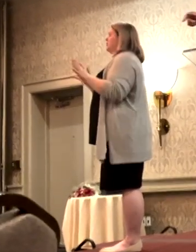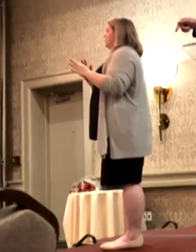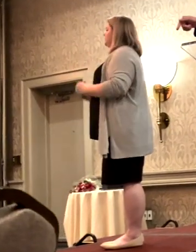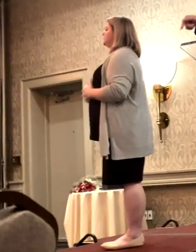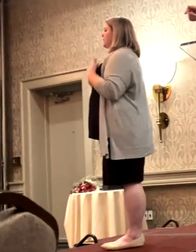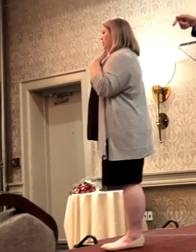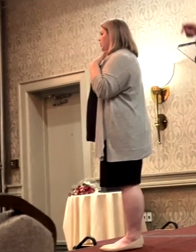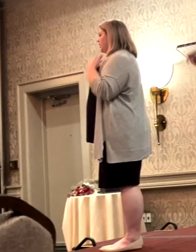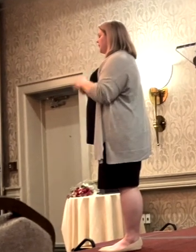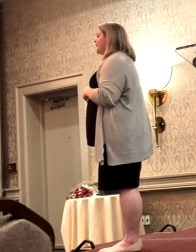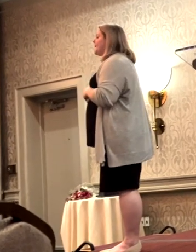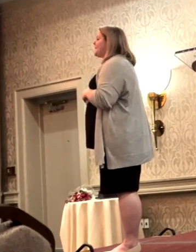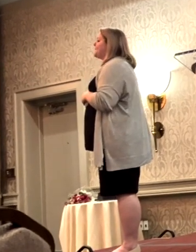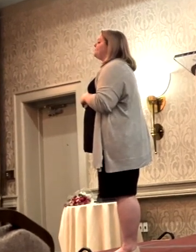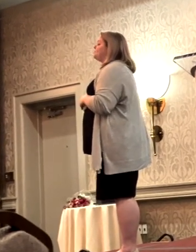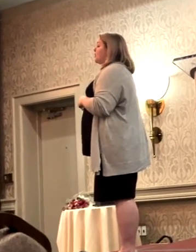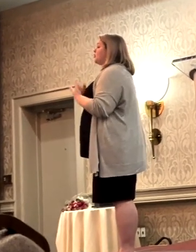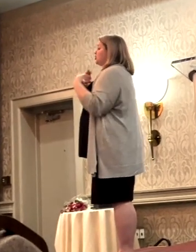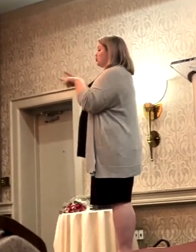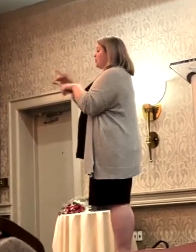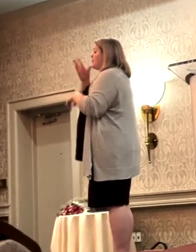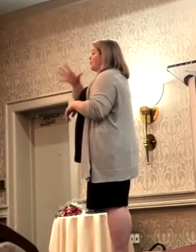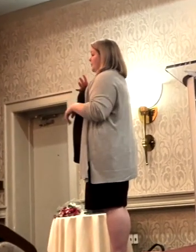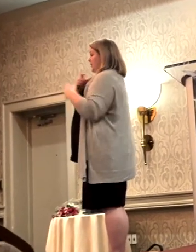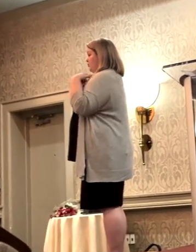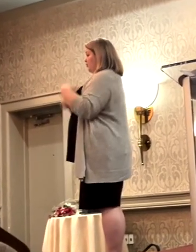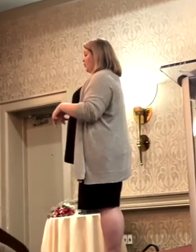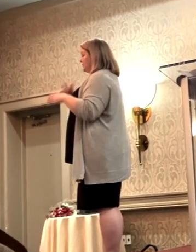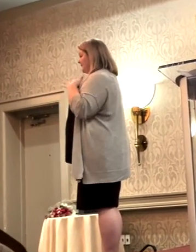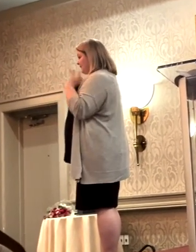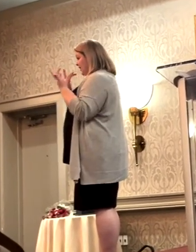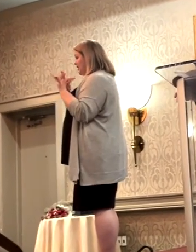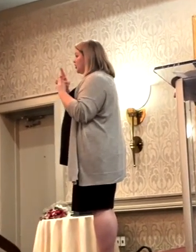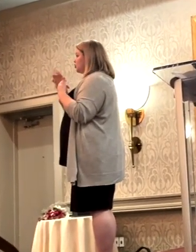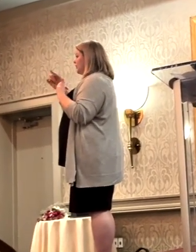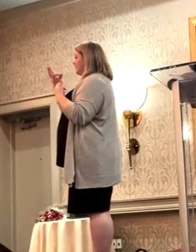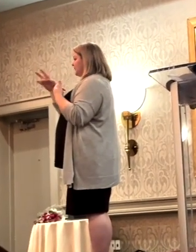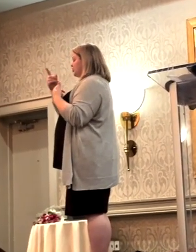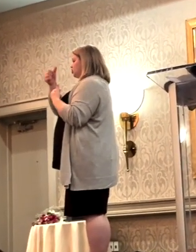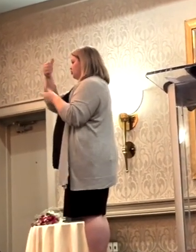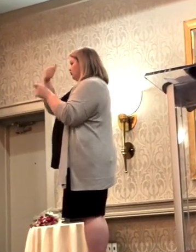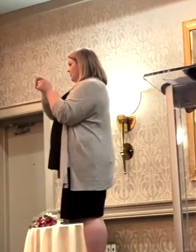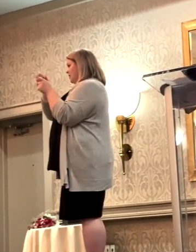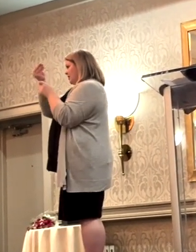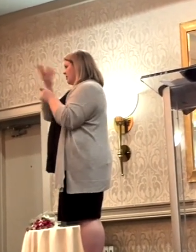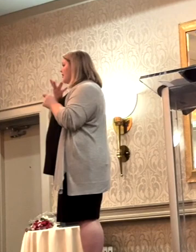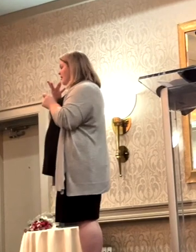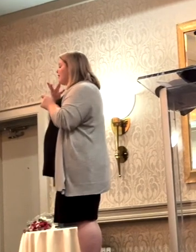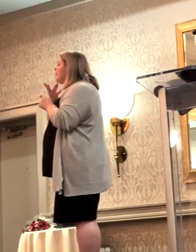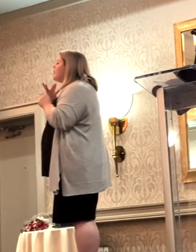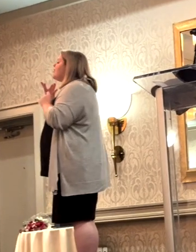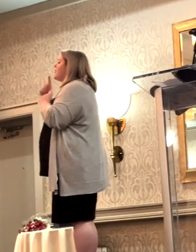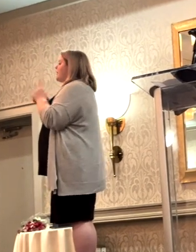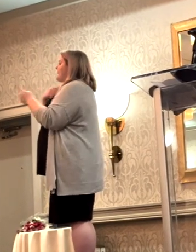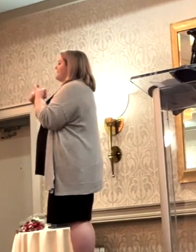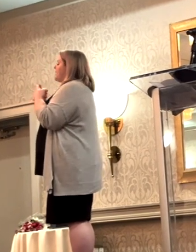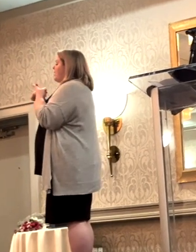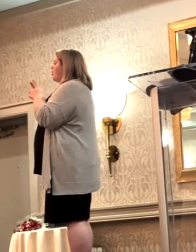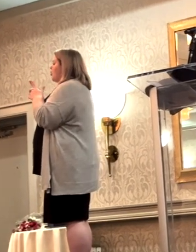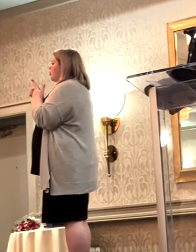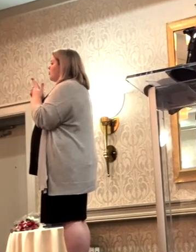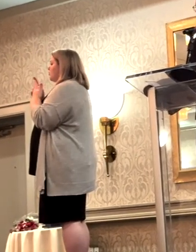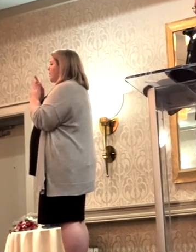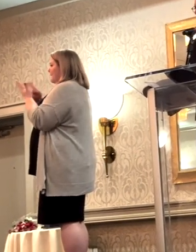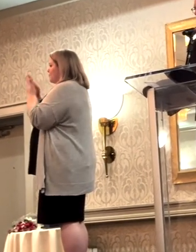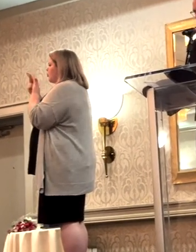So it was at the Women in Robes event in 2017 that she reminded us of a stalled initiative at the law school to honor the